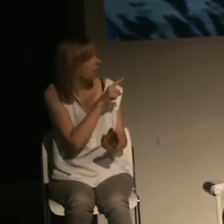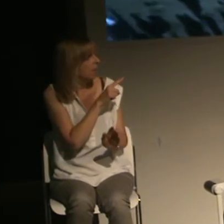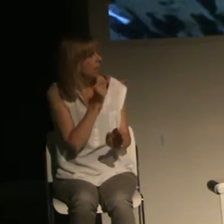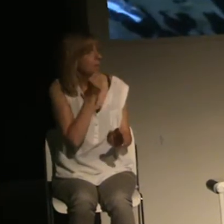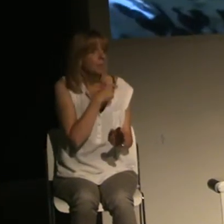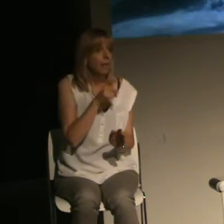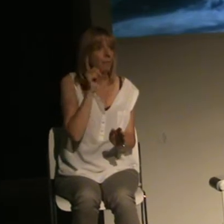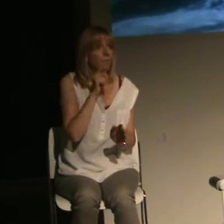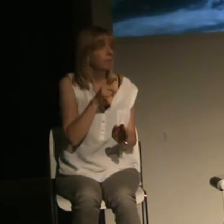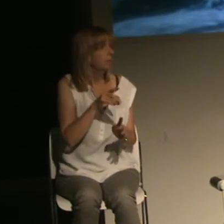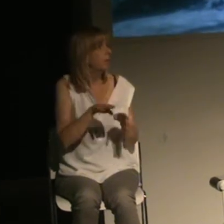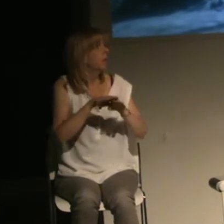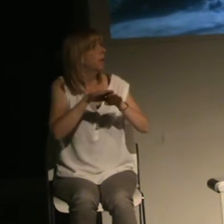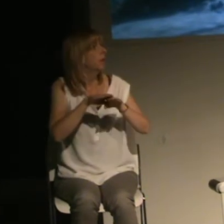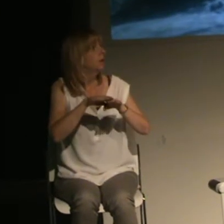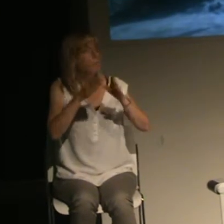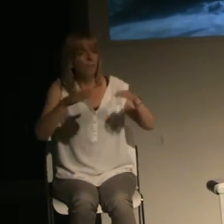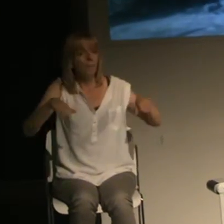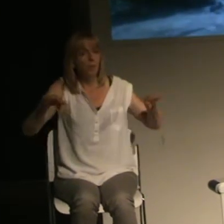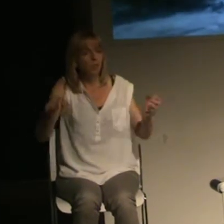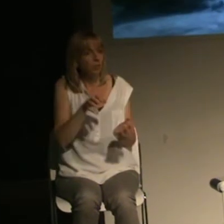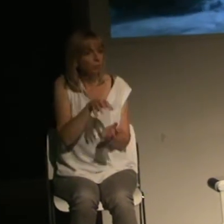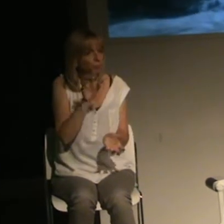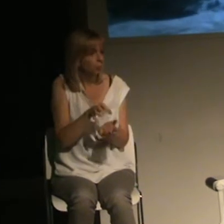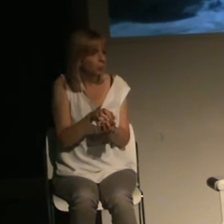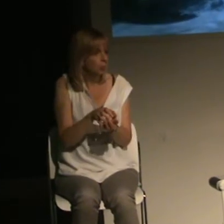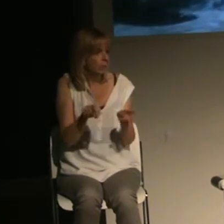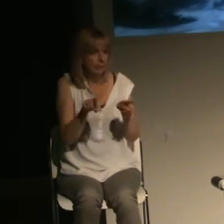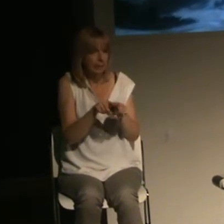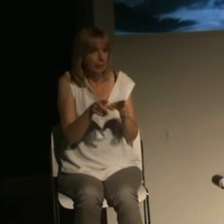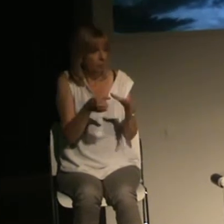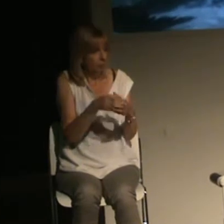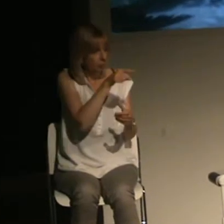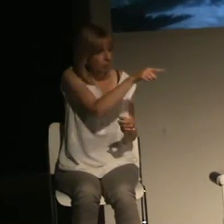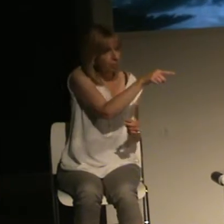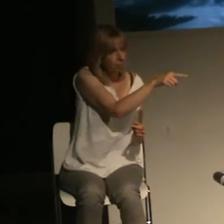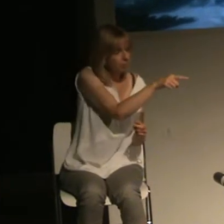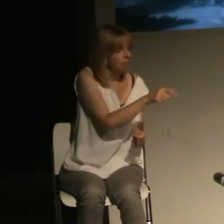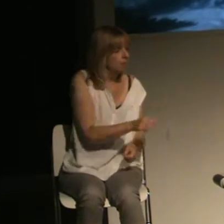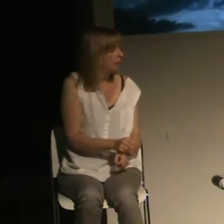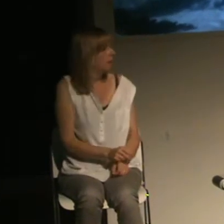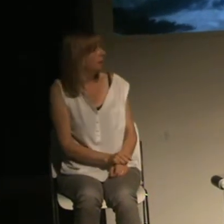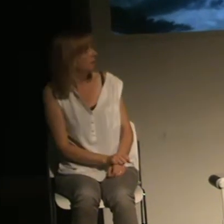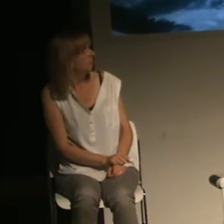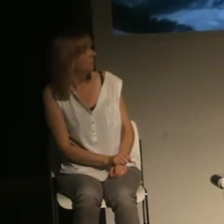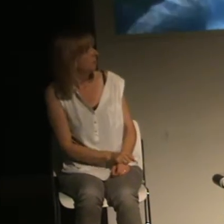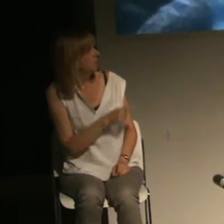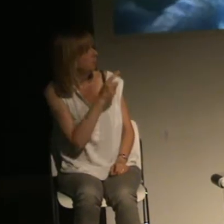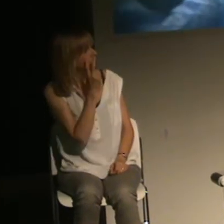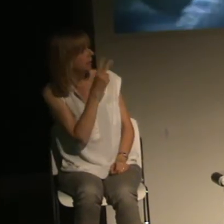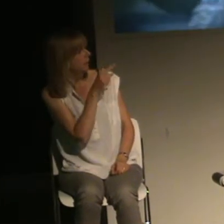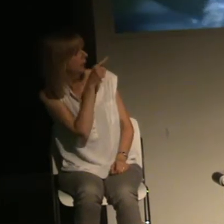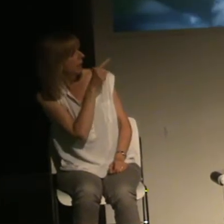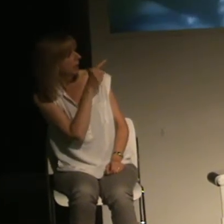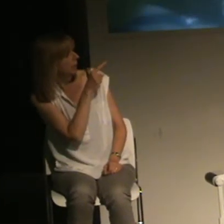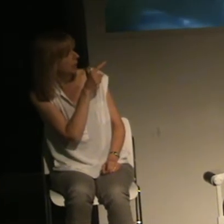female saltwater crocodile, the same species that we have with the crocodile skull on the table. And you'll probably be able to tell